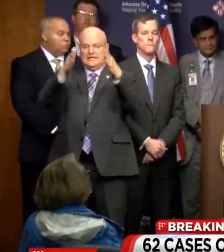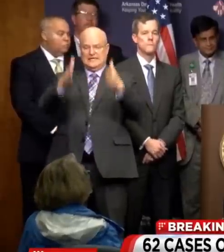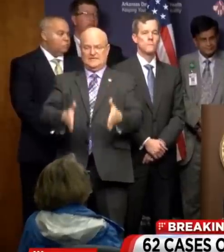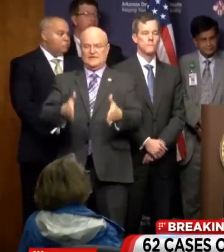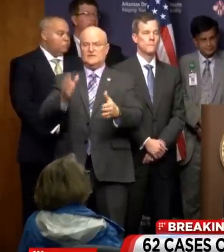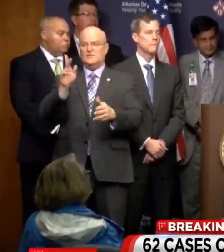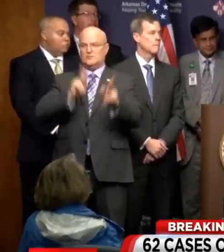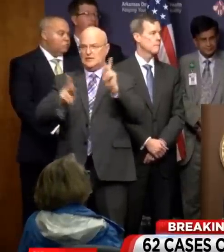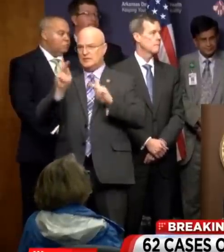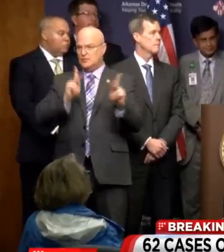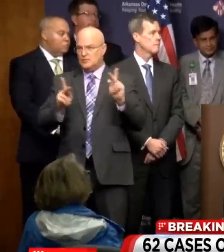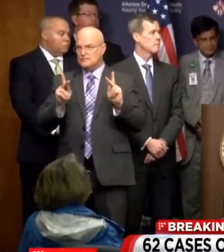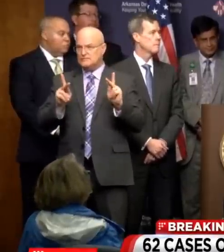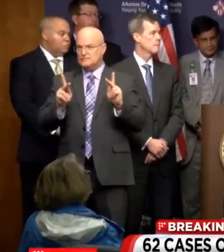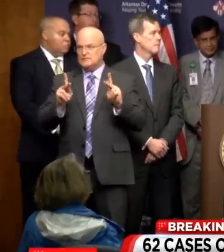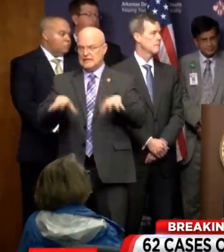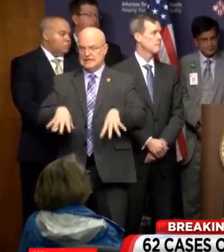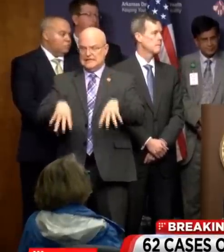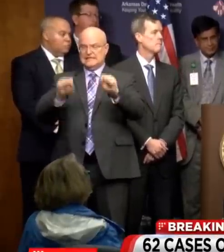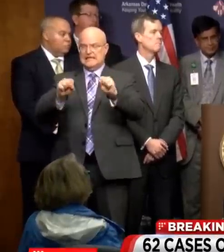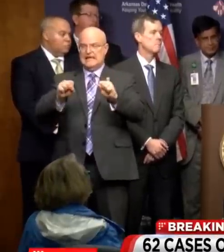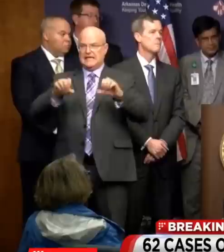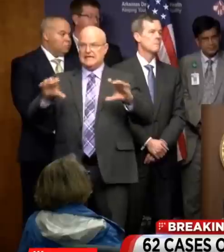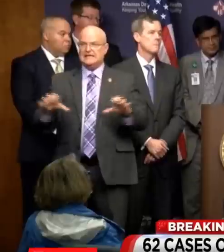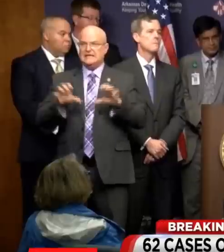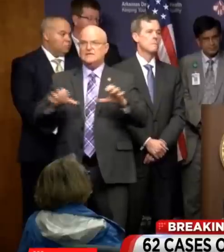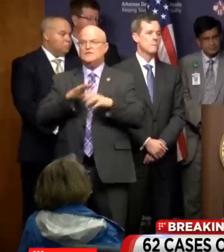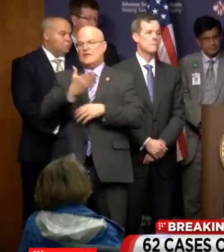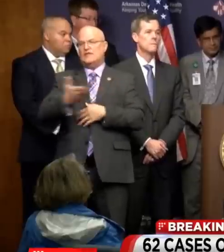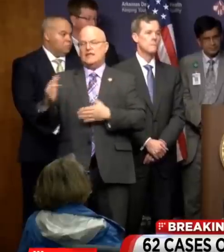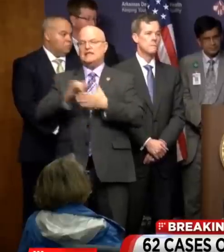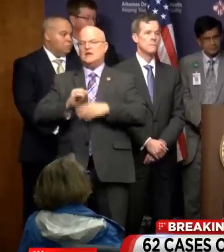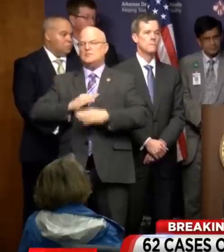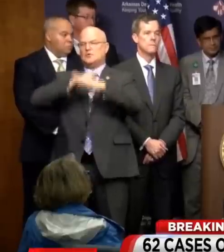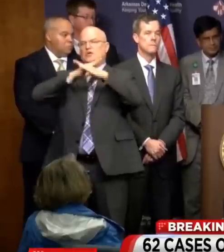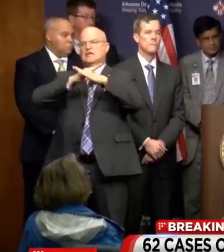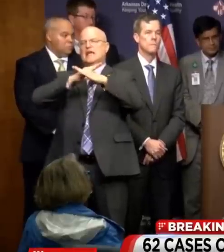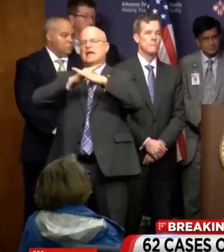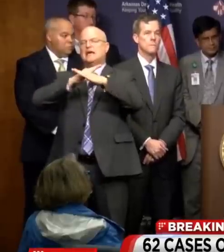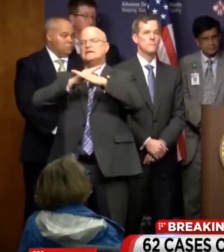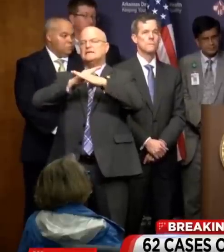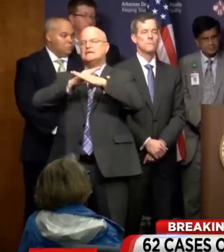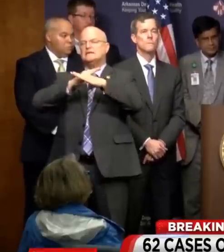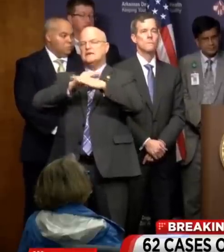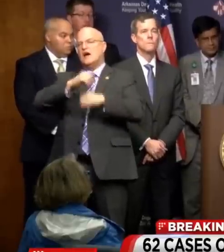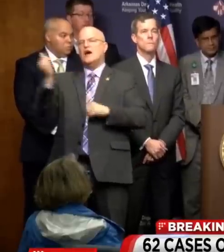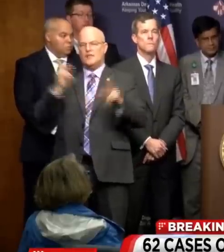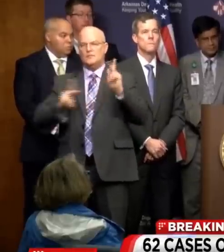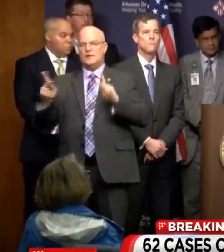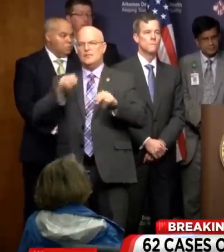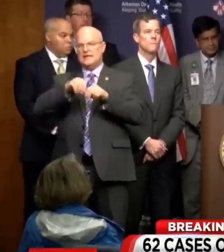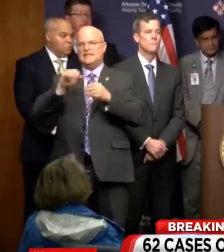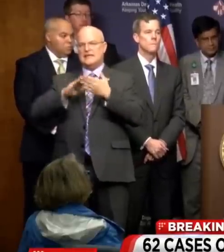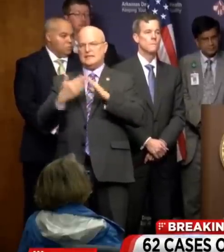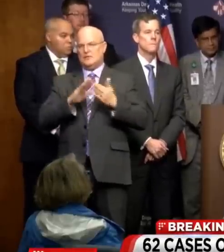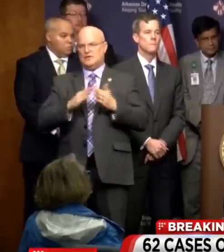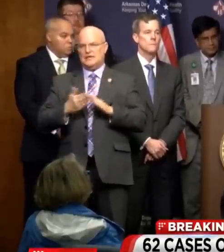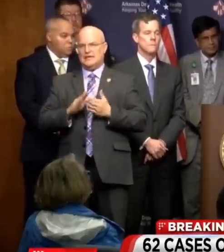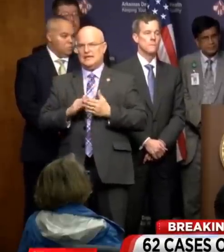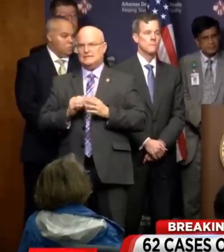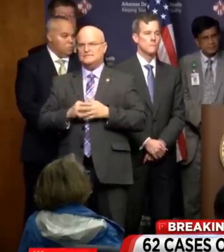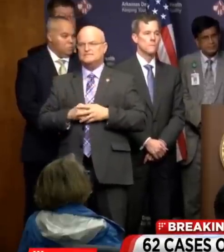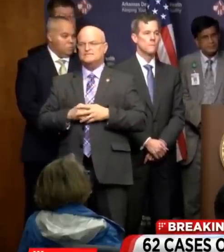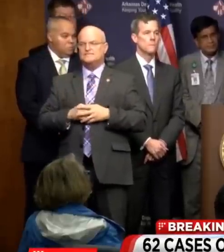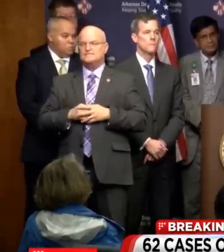individual Arkansans taking the initiative and doing those things to protect to protect other people in their community. And the,